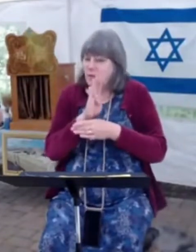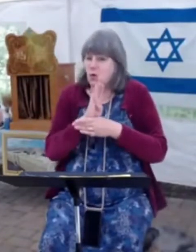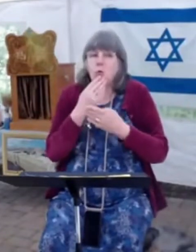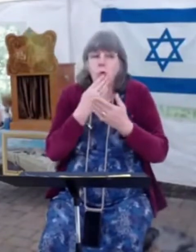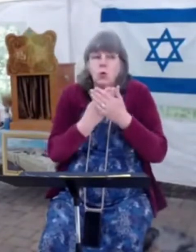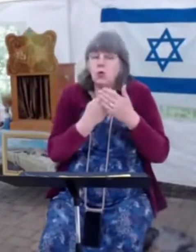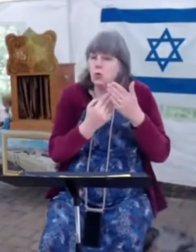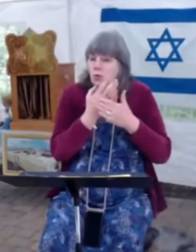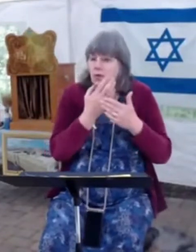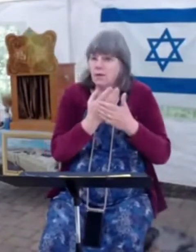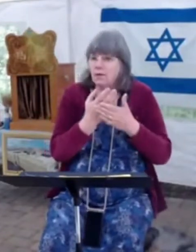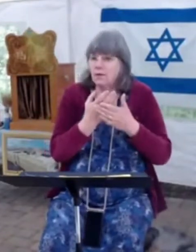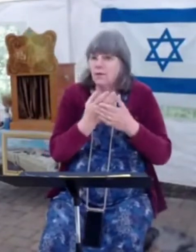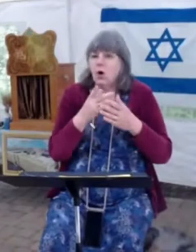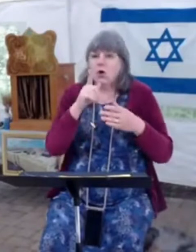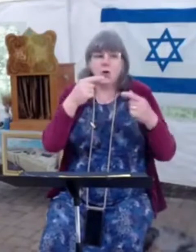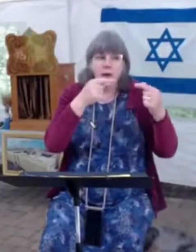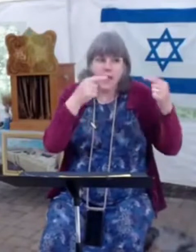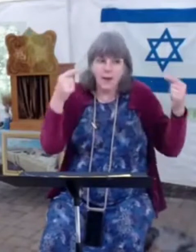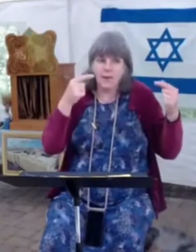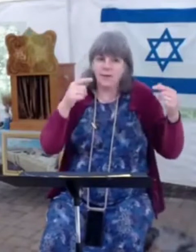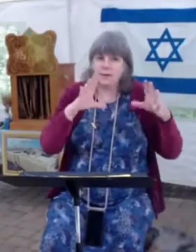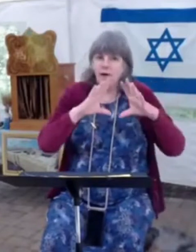Yeah. Okay, so...